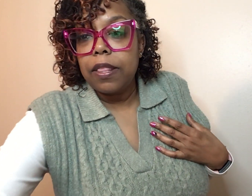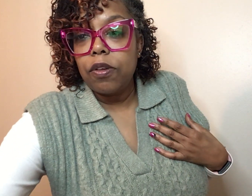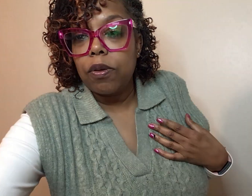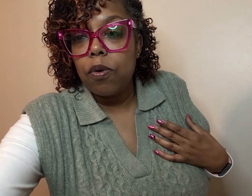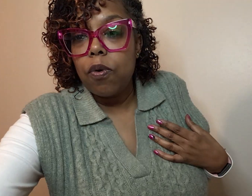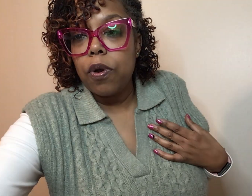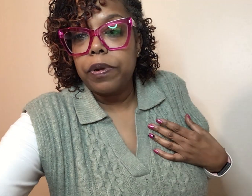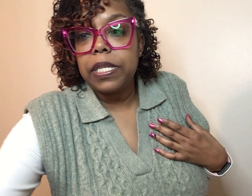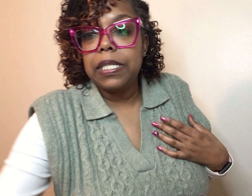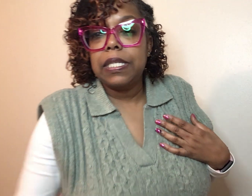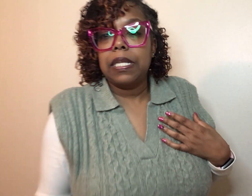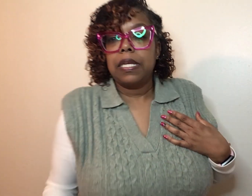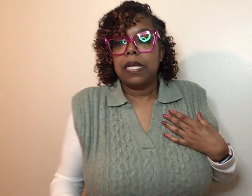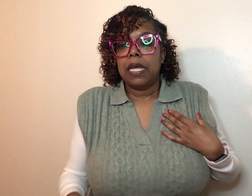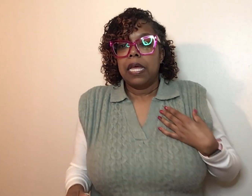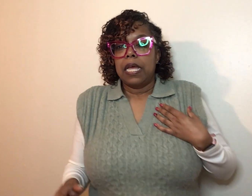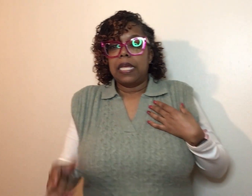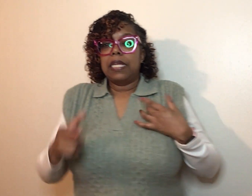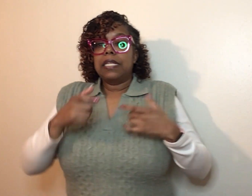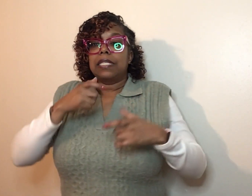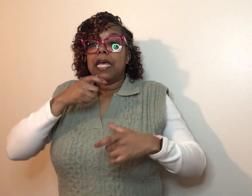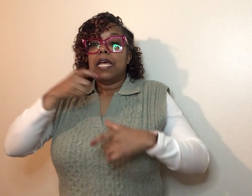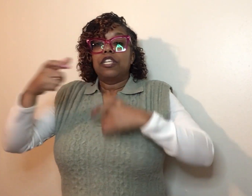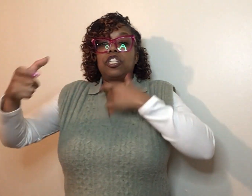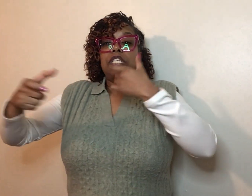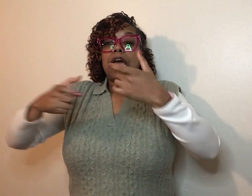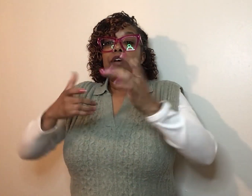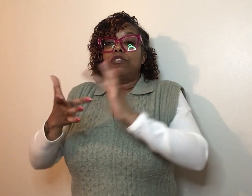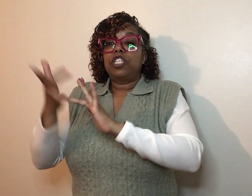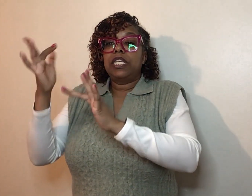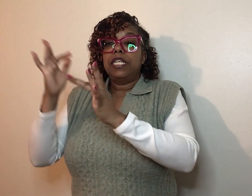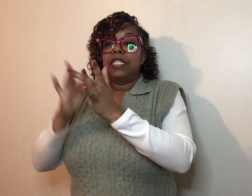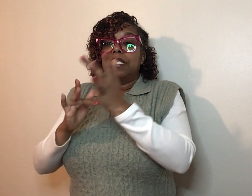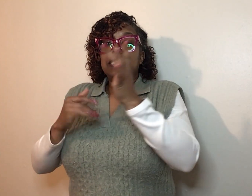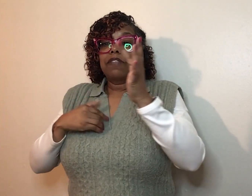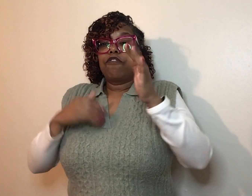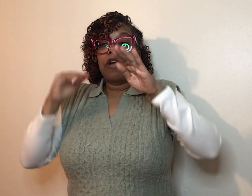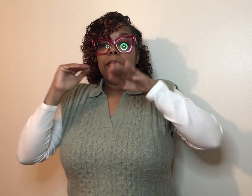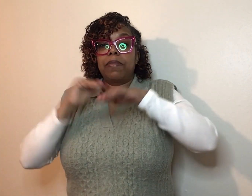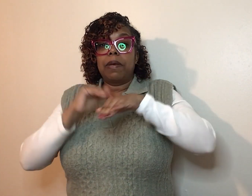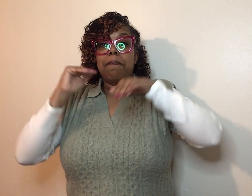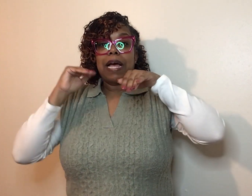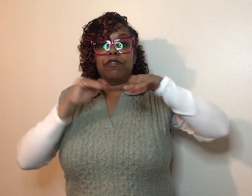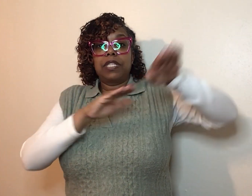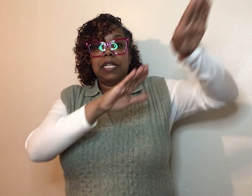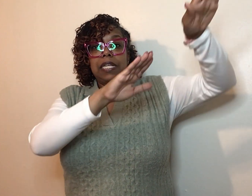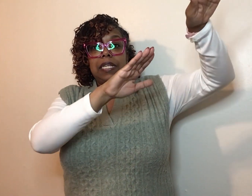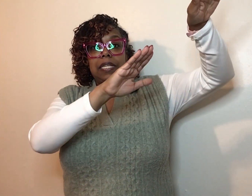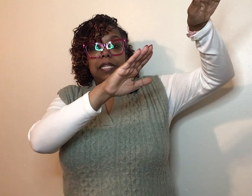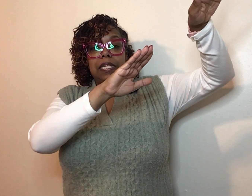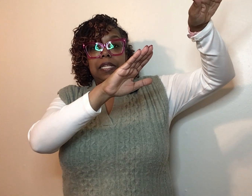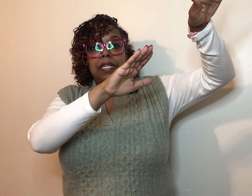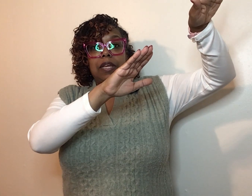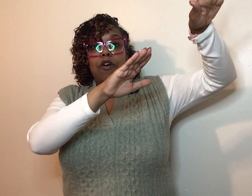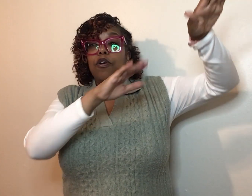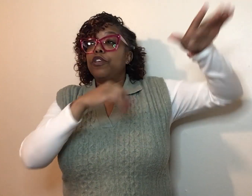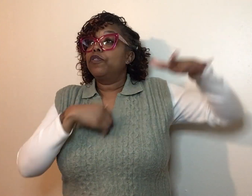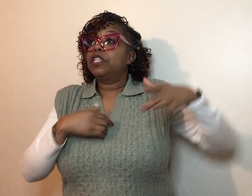the chorus is shout Jesus from the mountain, or you can